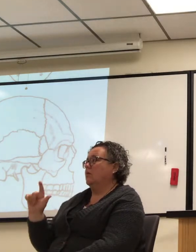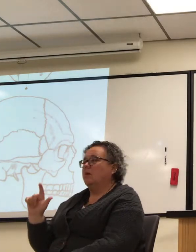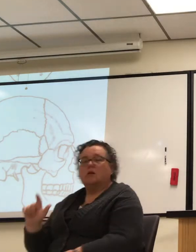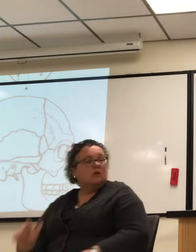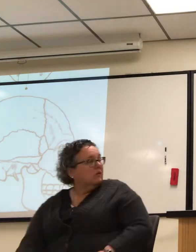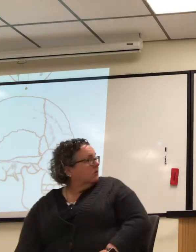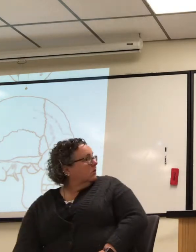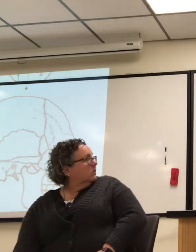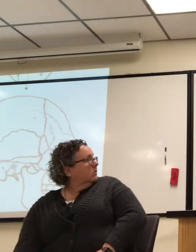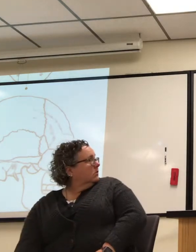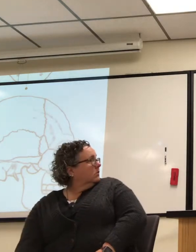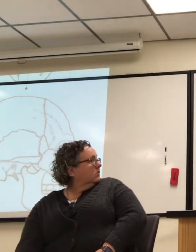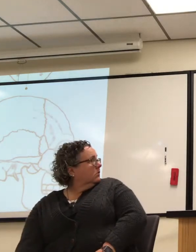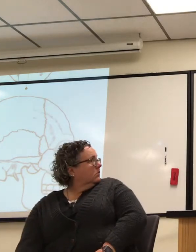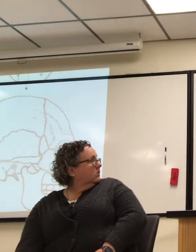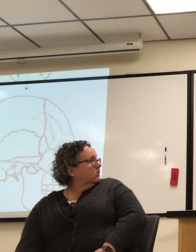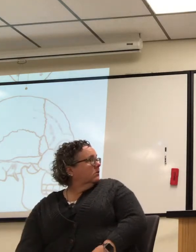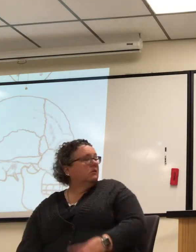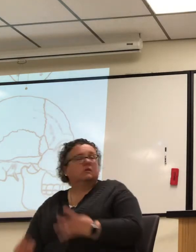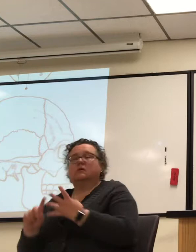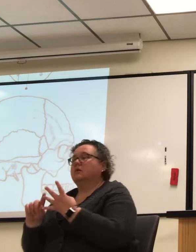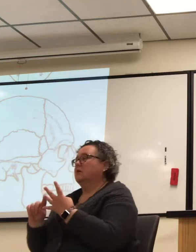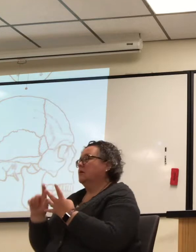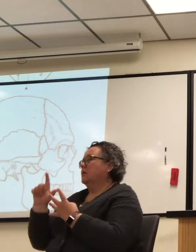And sagittal.